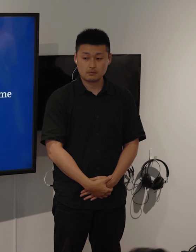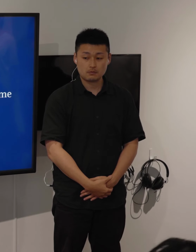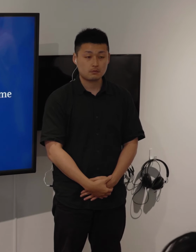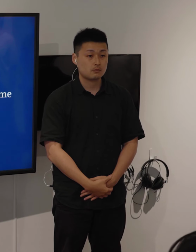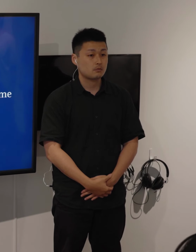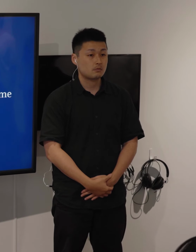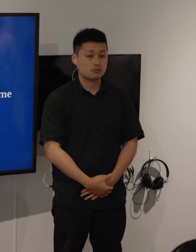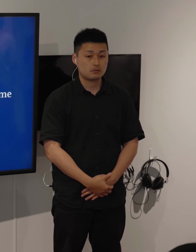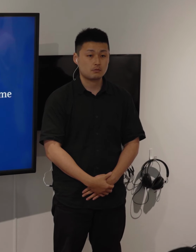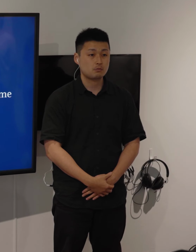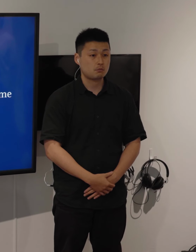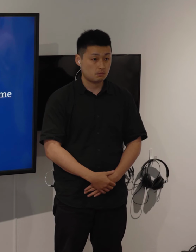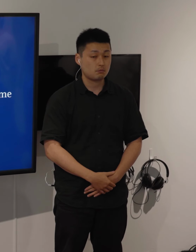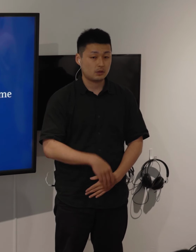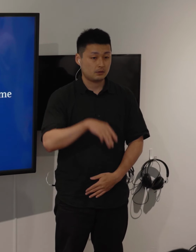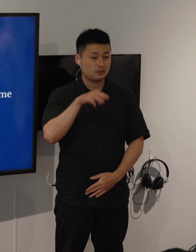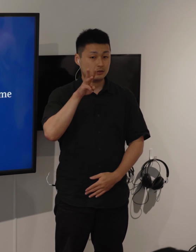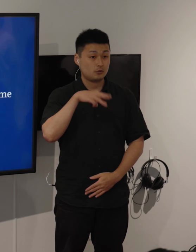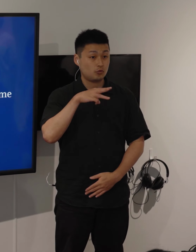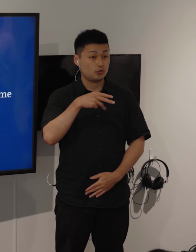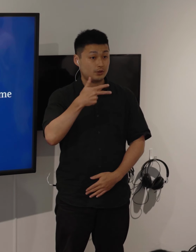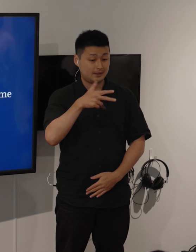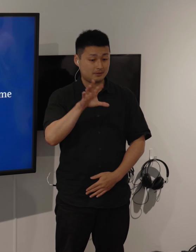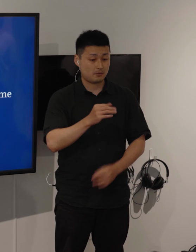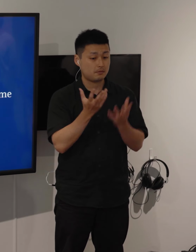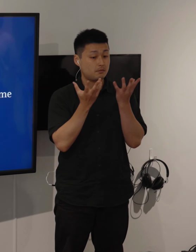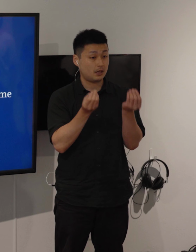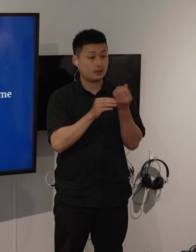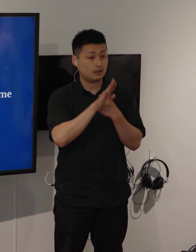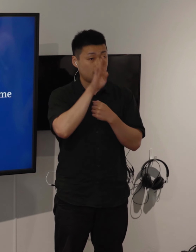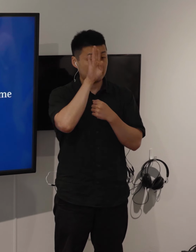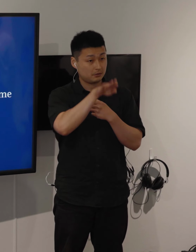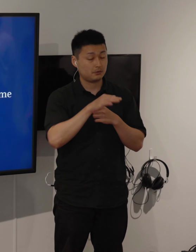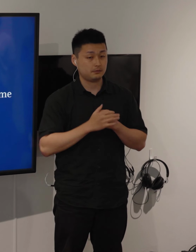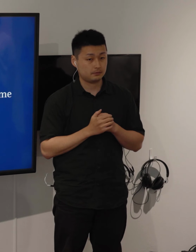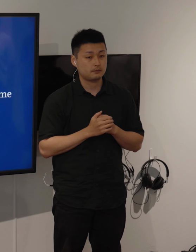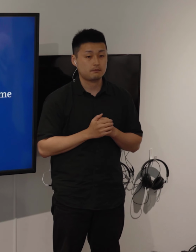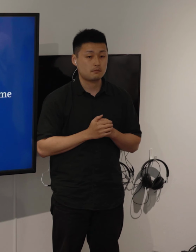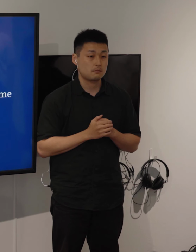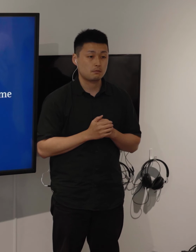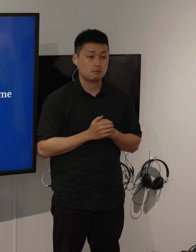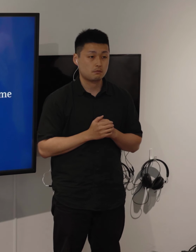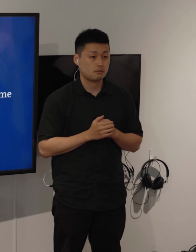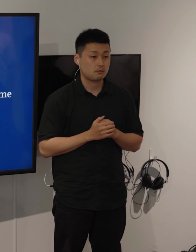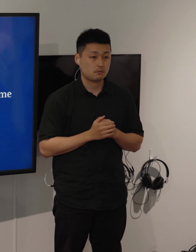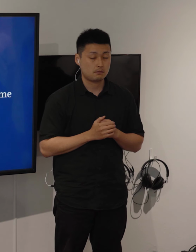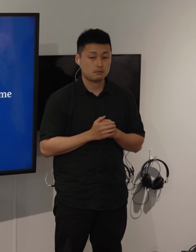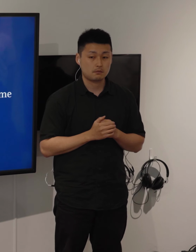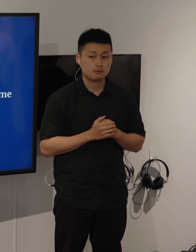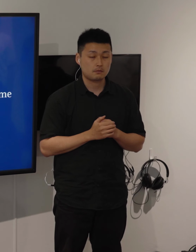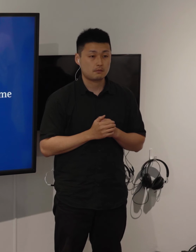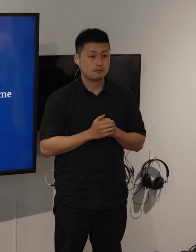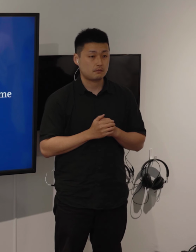degree, when I did my master's, I worked with artists with schizophrenia, and I also worked with a lot of artists in the community with different